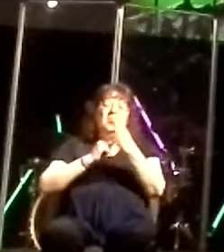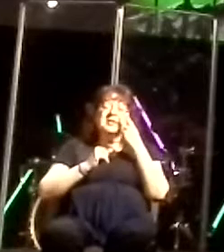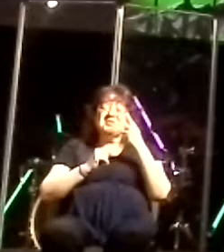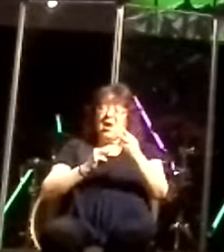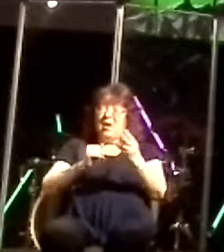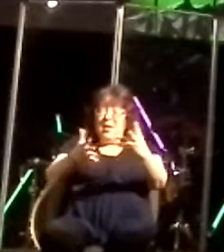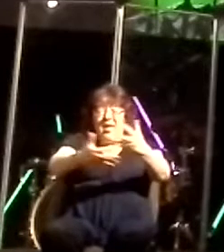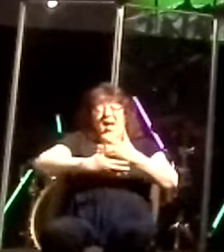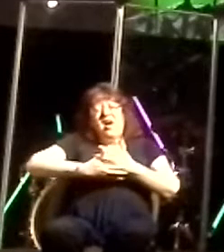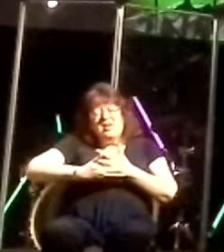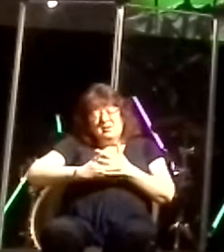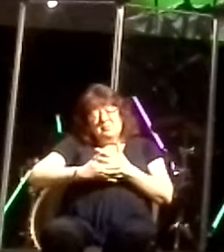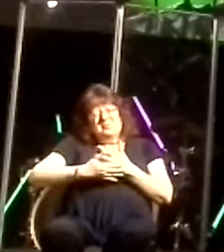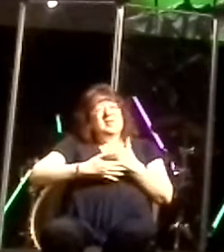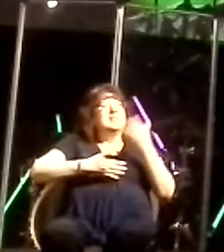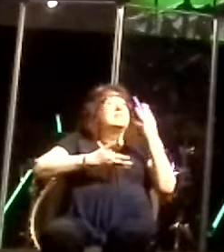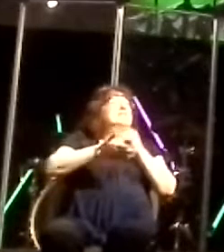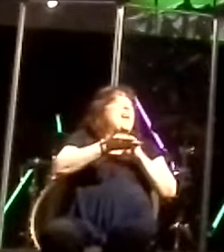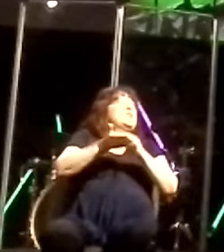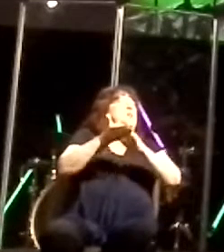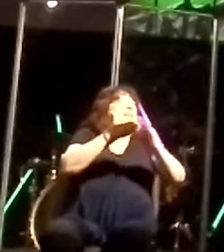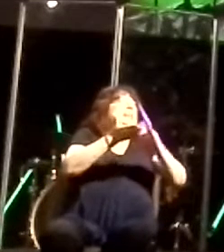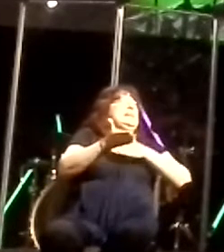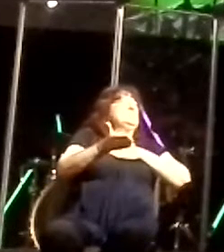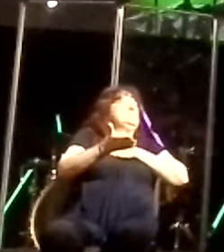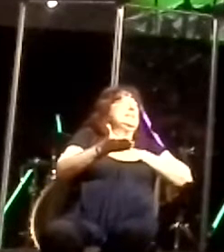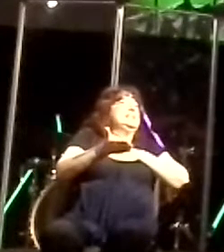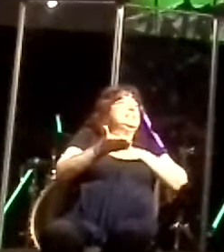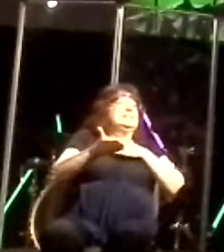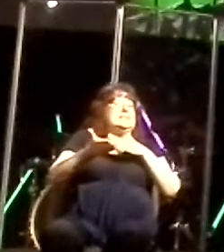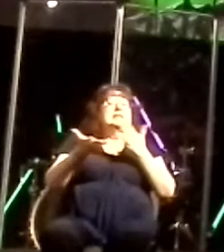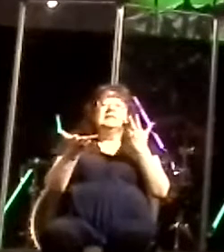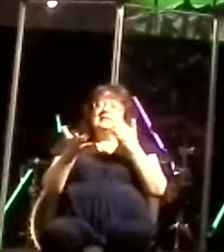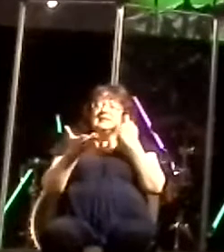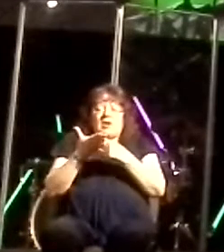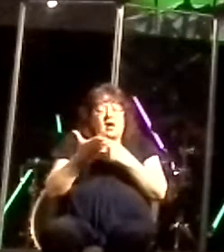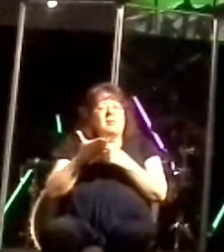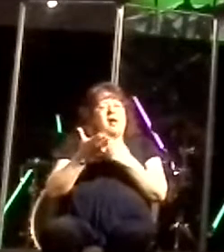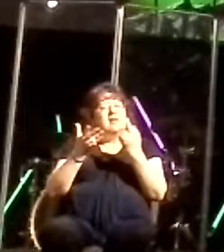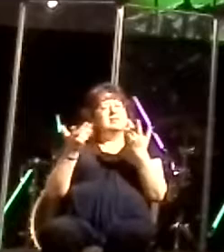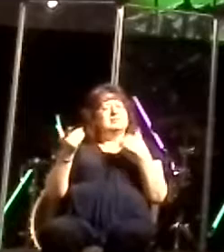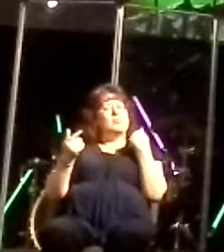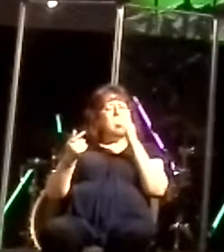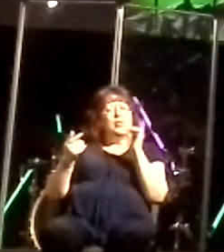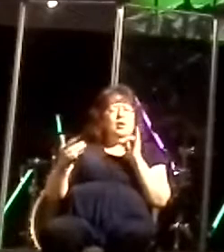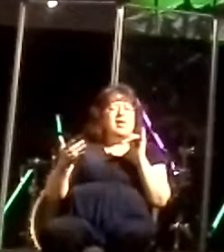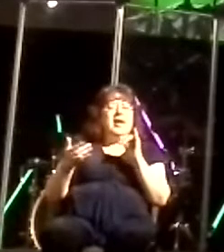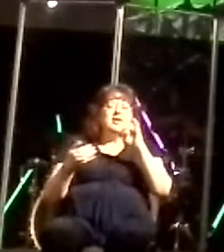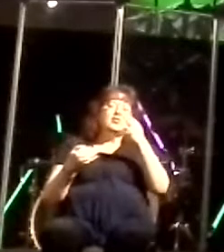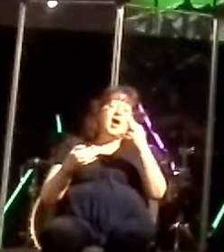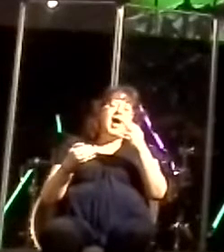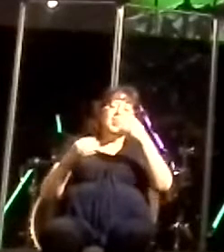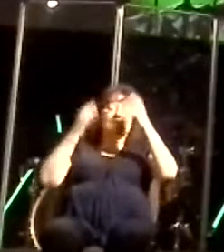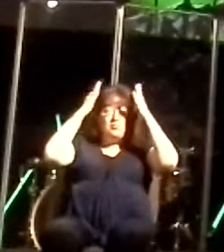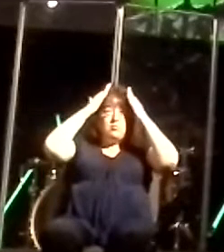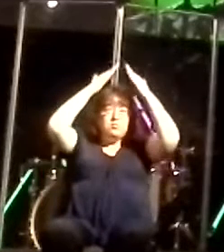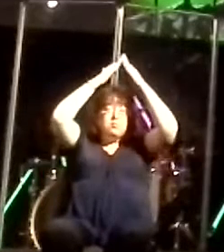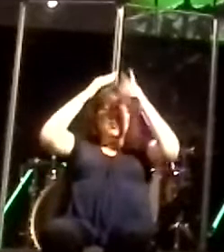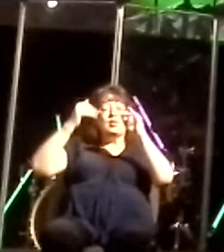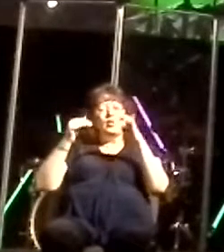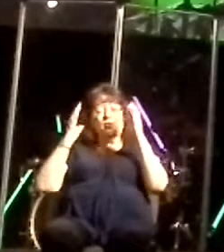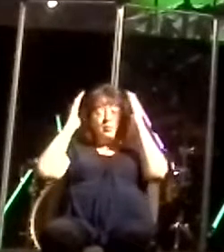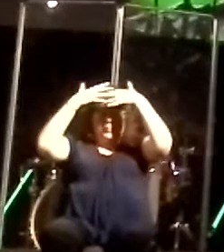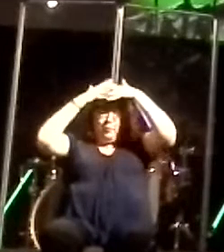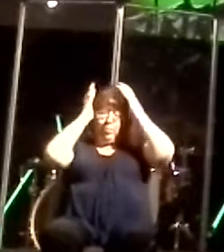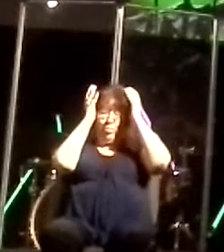saw them and we held them and we begged the doctors to clean them up before we held them. And we just talk about what it was like and Josh's cone head and Luke's little